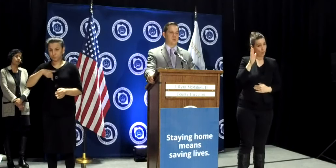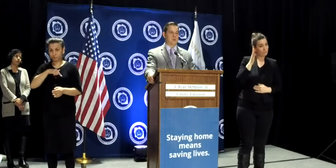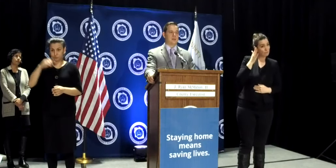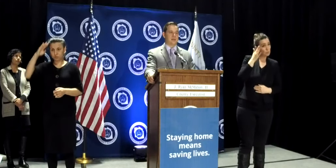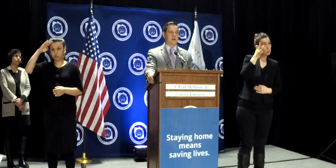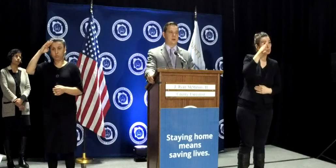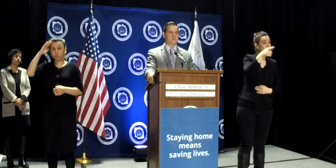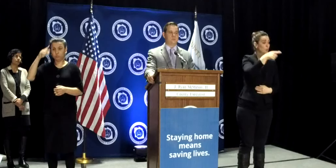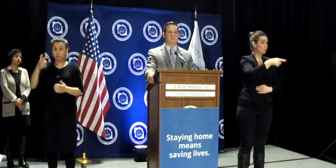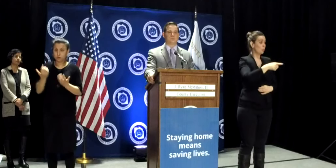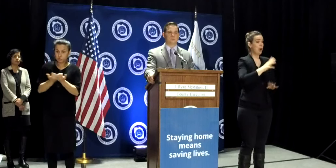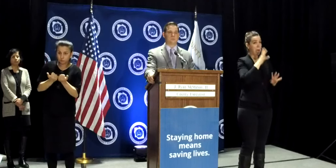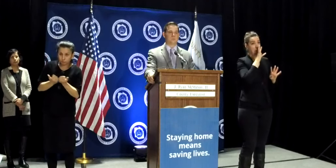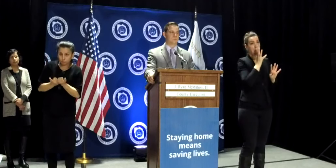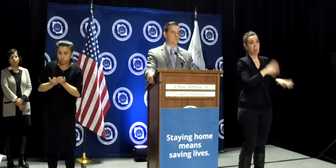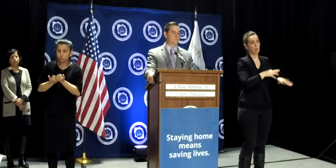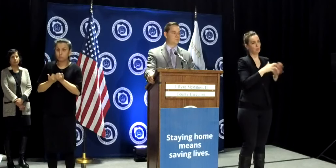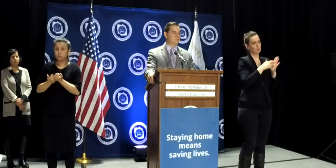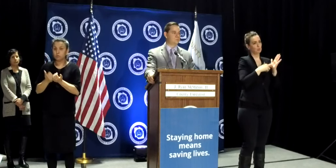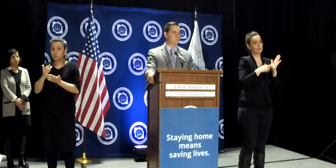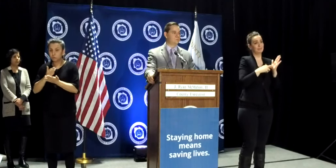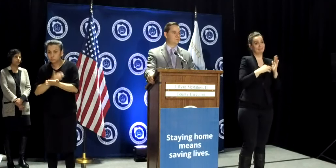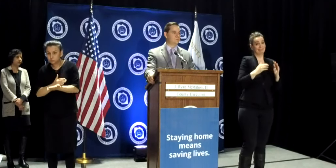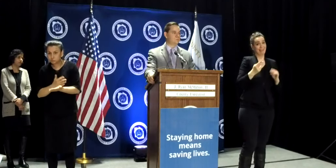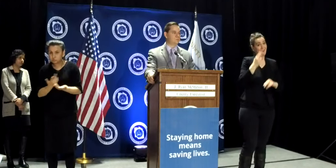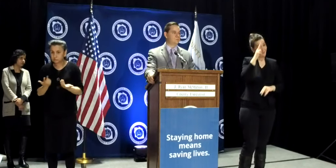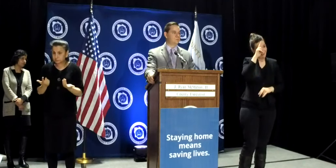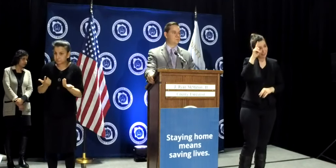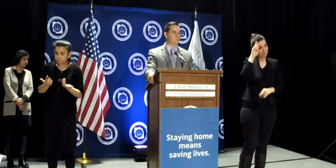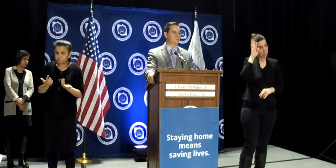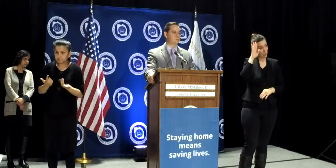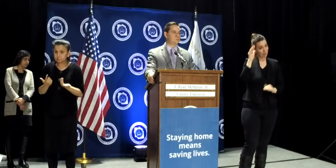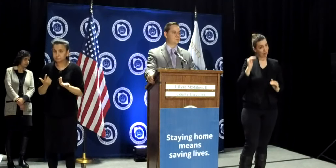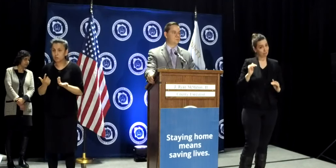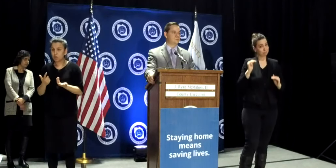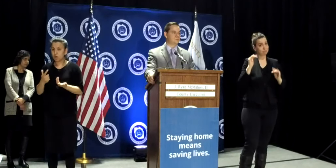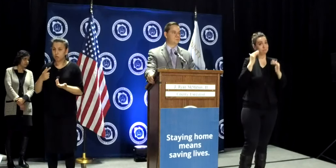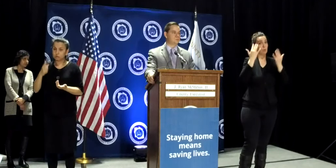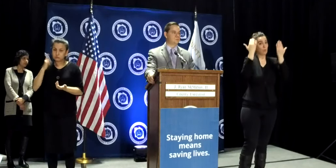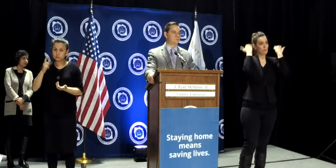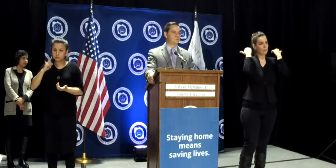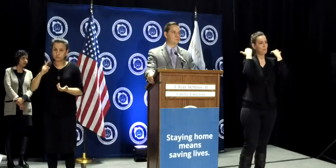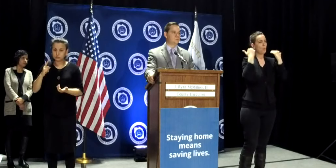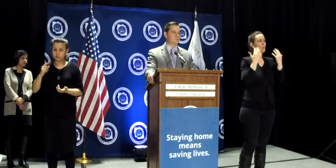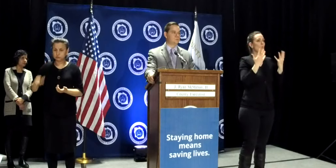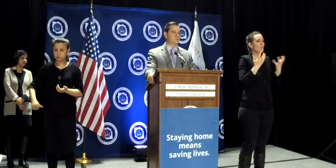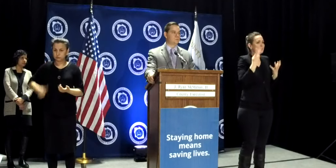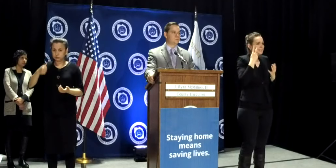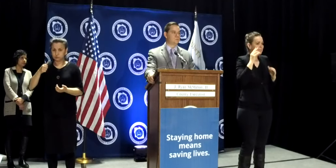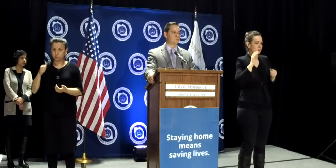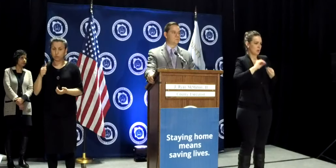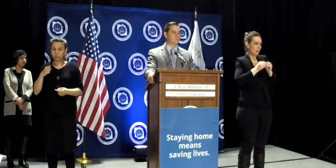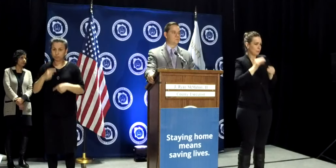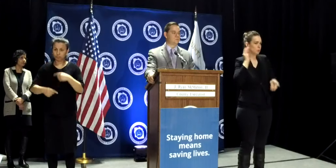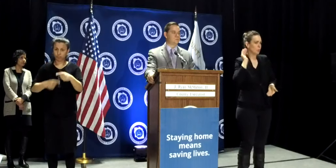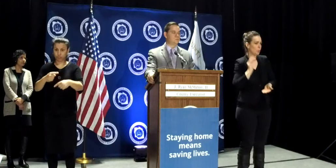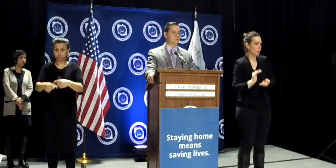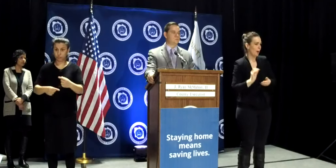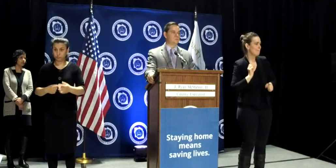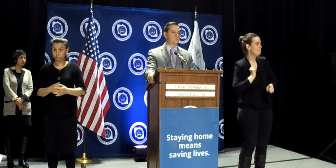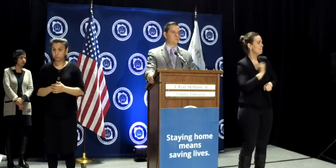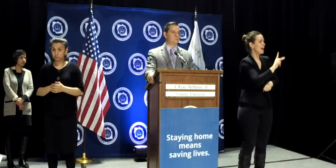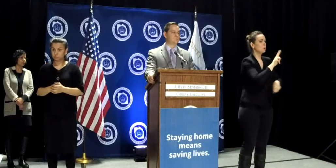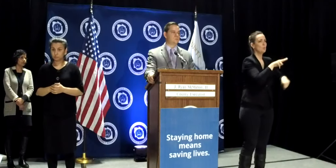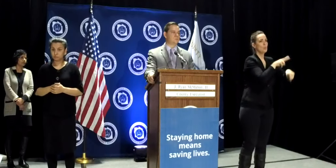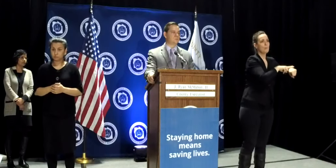back sooner than later. You're keeping a close eye on this curve. Is there a threshold or a specific criteria